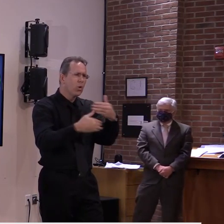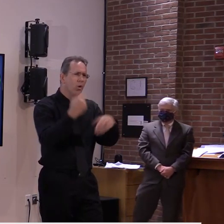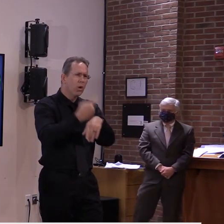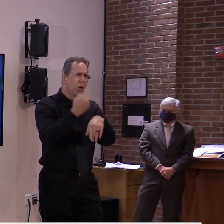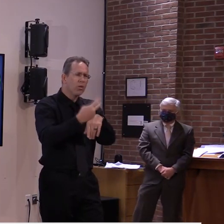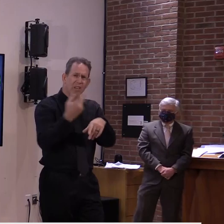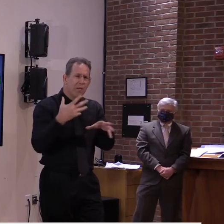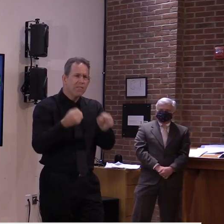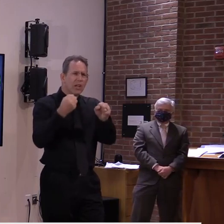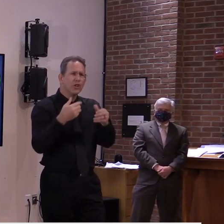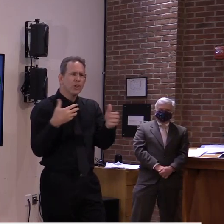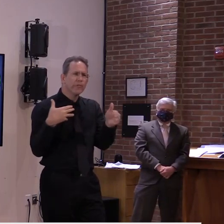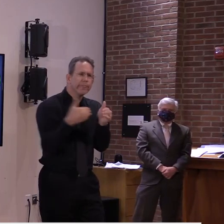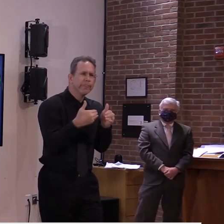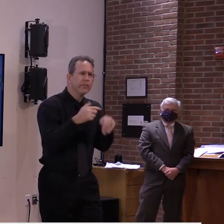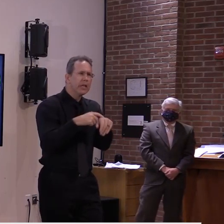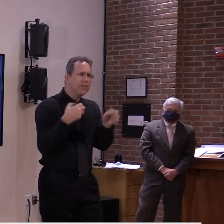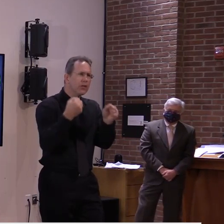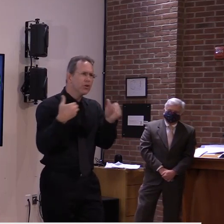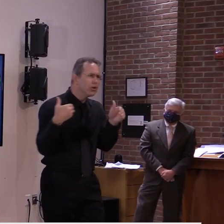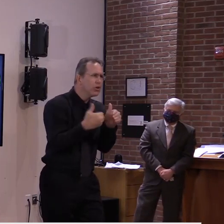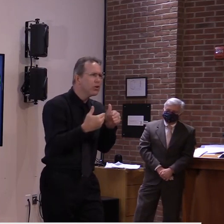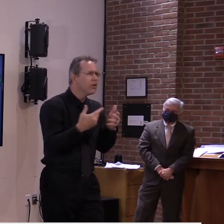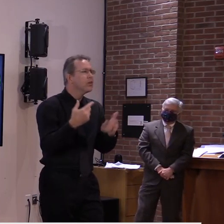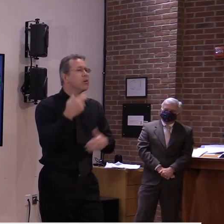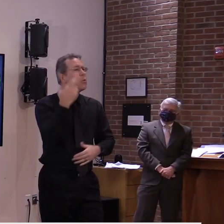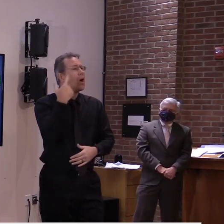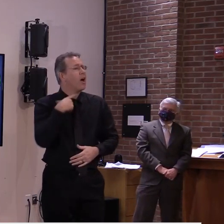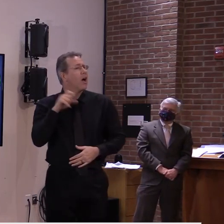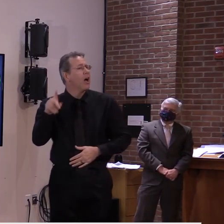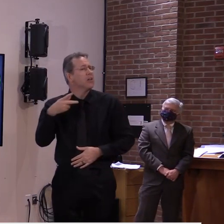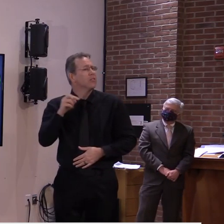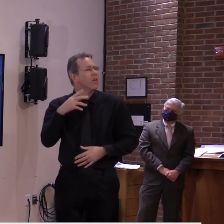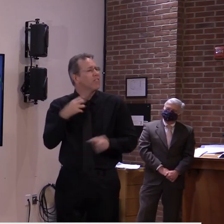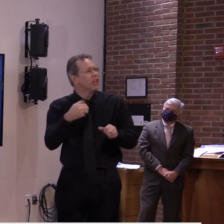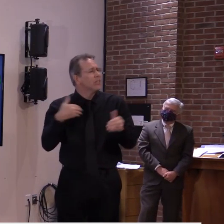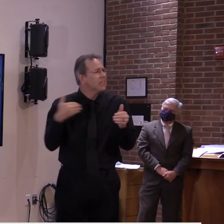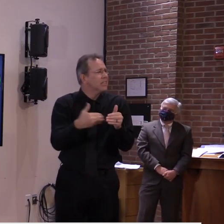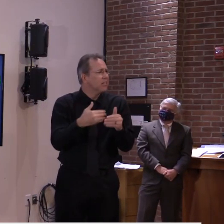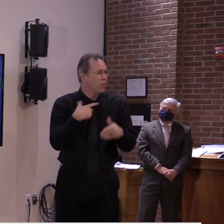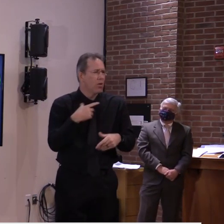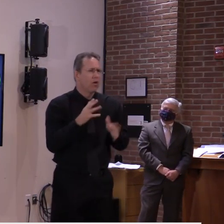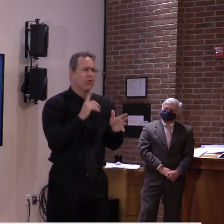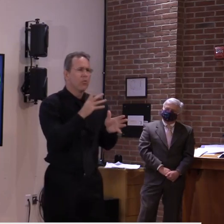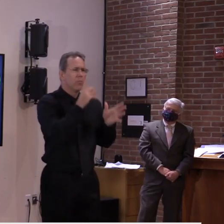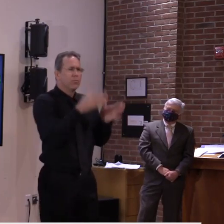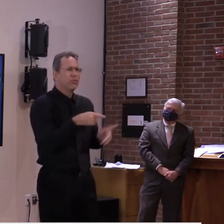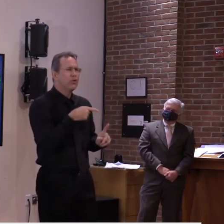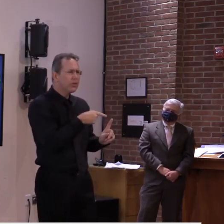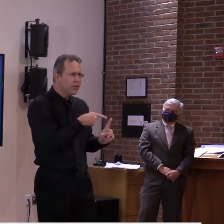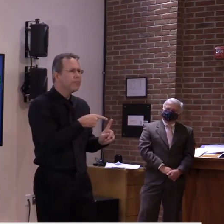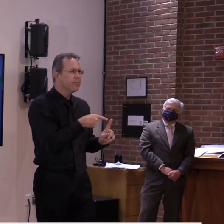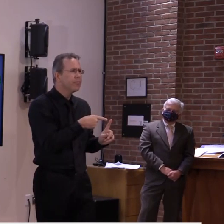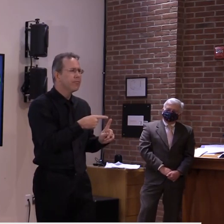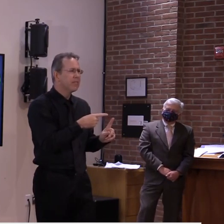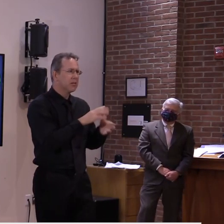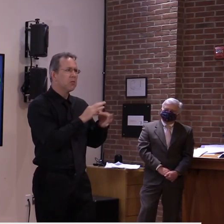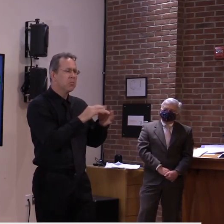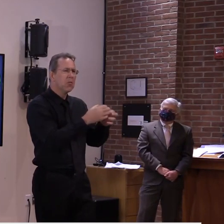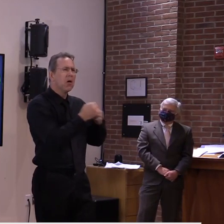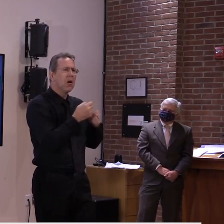context, I was speaking to a friend who said one of their employees had gotten a rapid PCR test, a